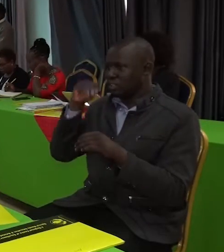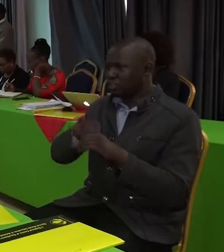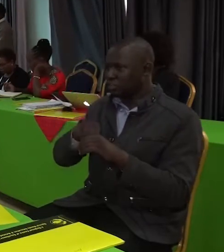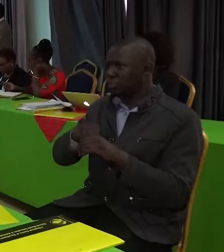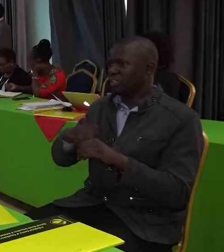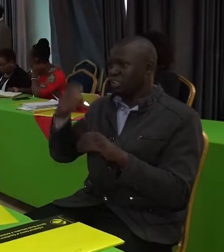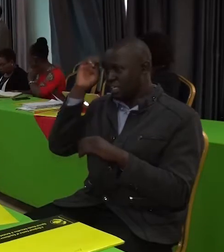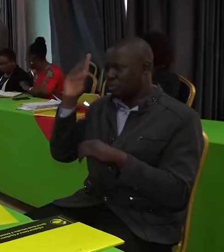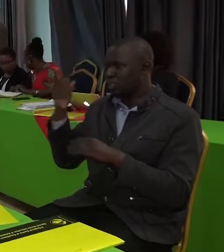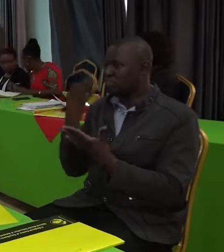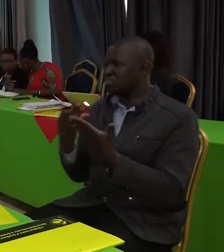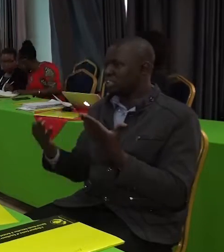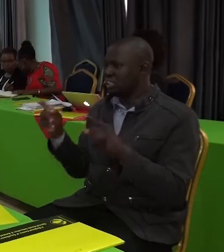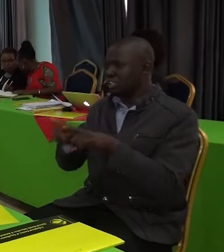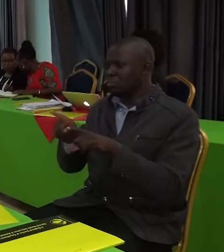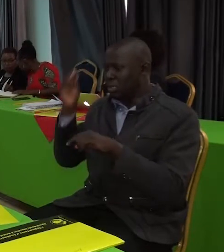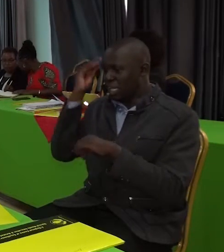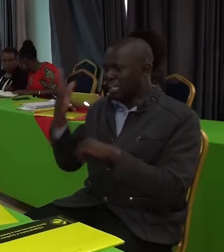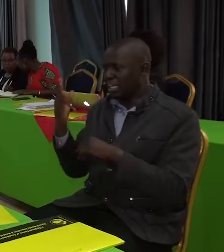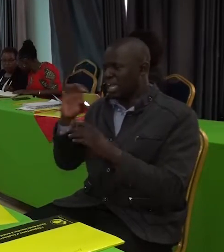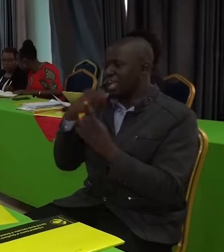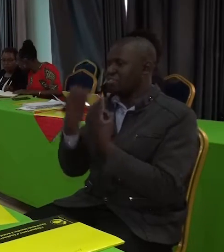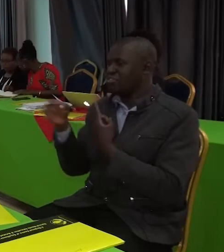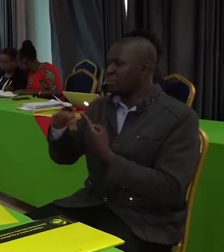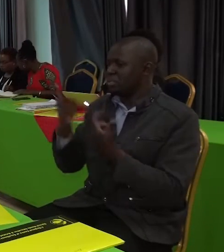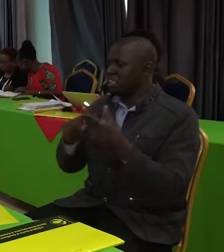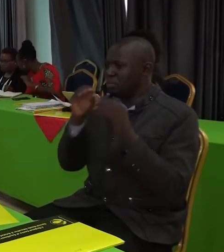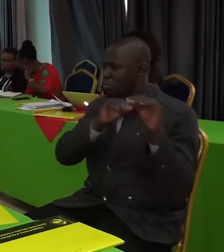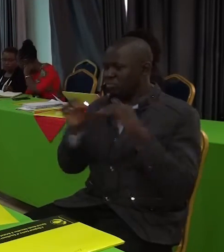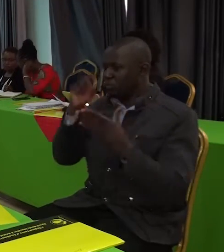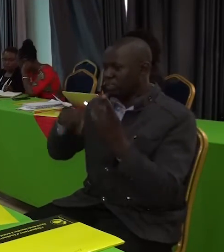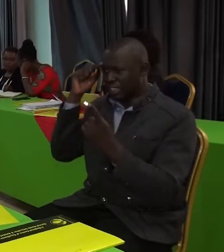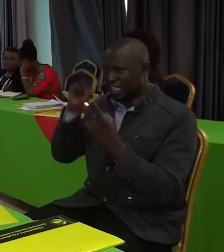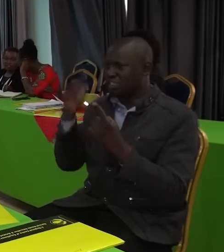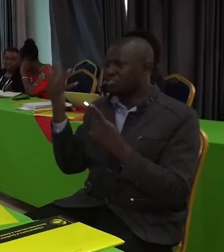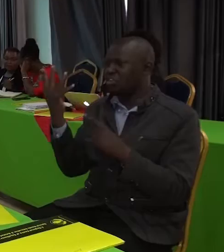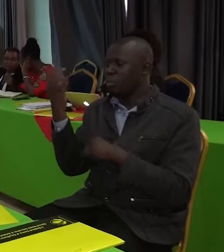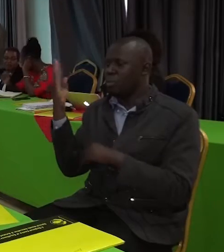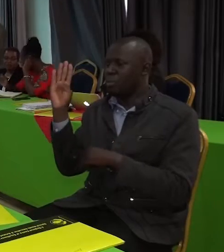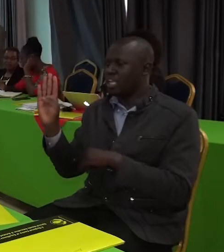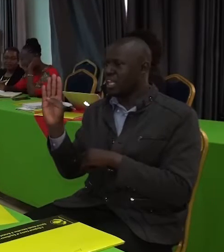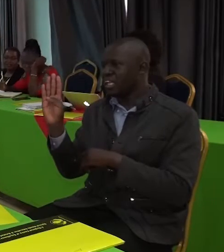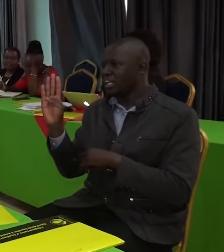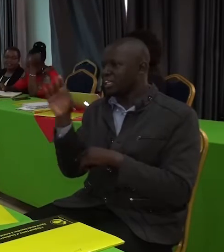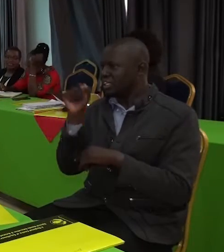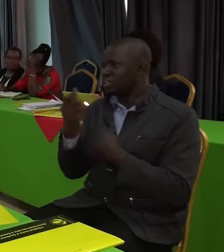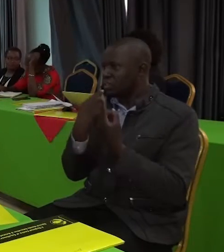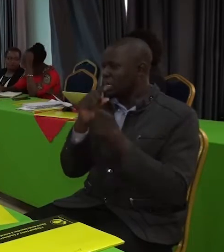Education facilities and learning environment. Move to target 4B. This one is talking